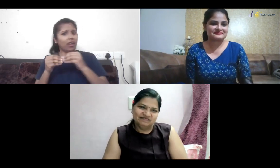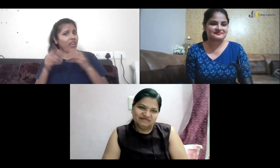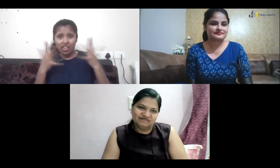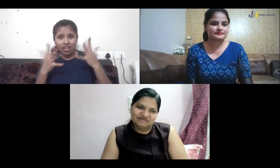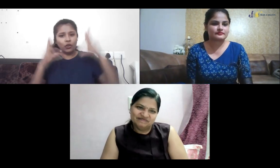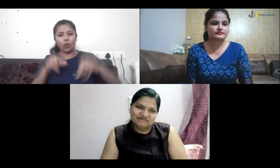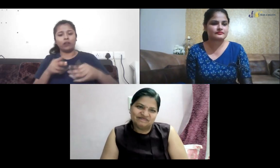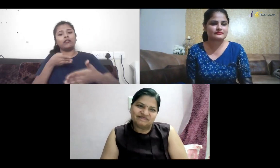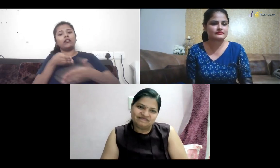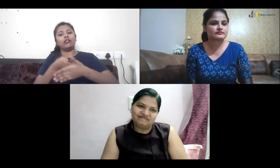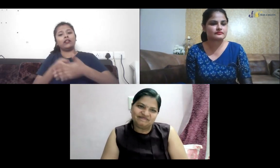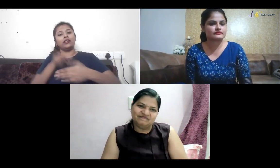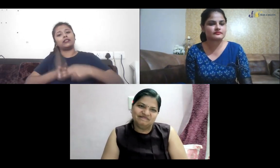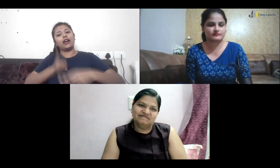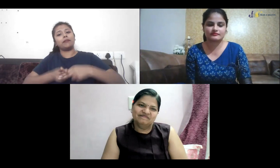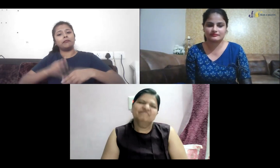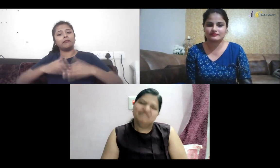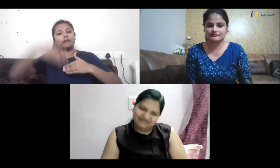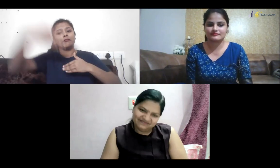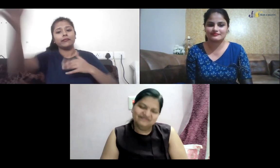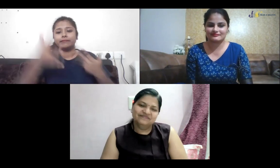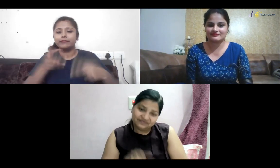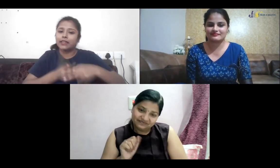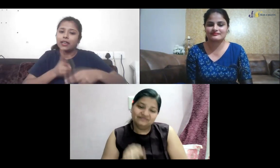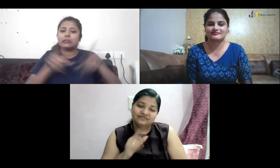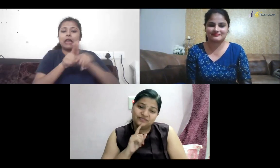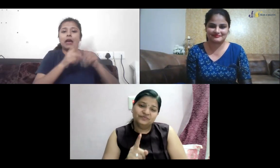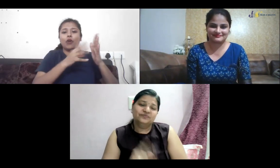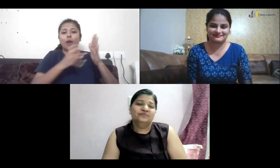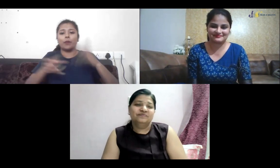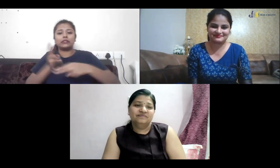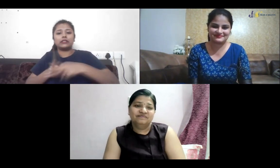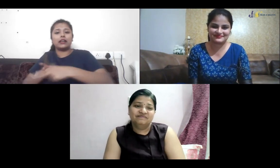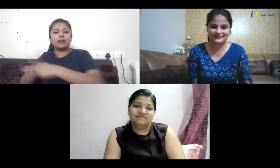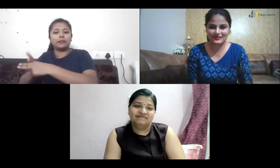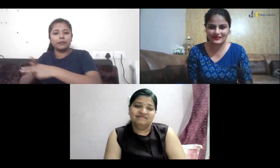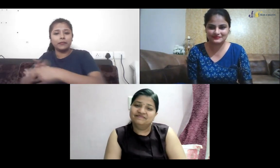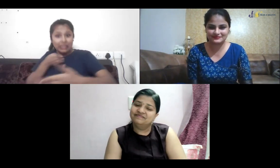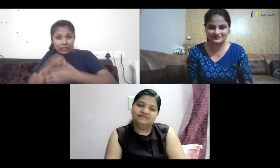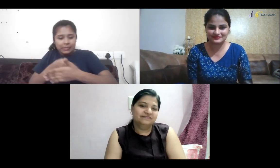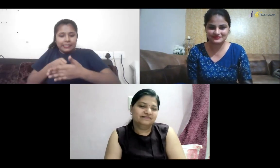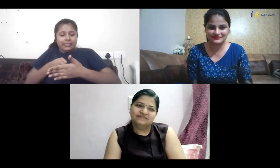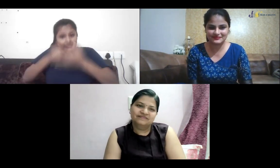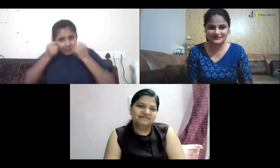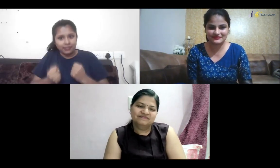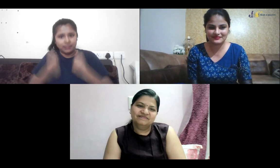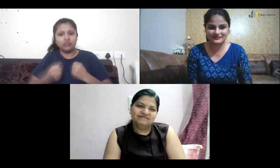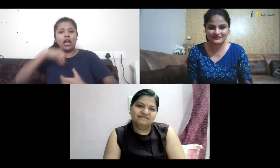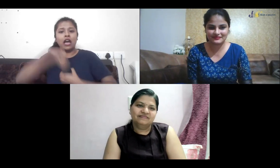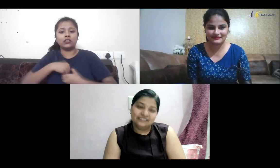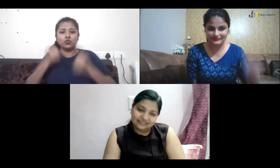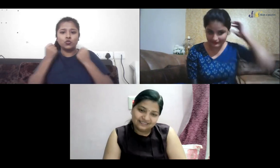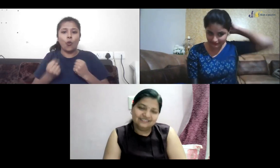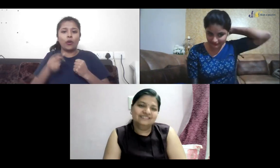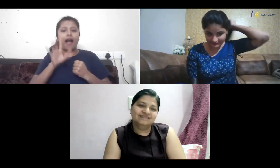Yeah, LLB, you cannot do, then definitely you will face the same challenge. I think so, right? That will be continuously with